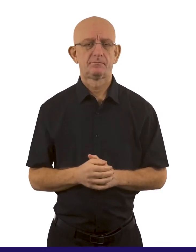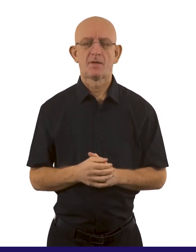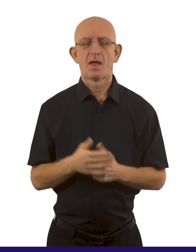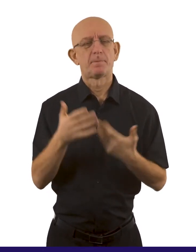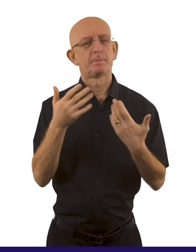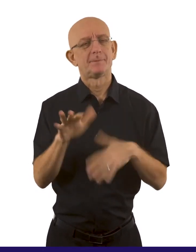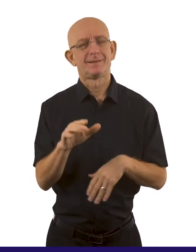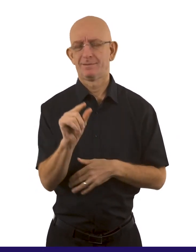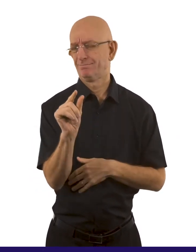A little.